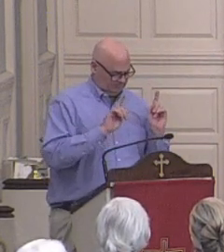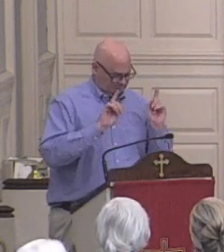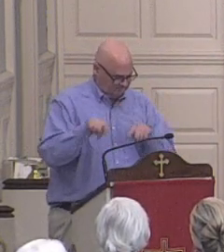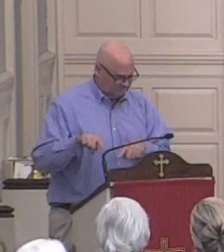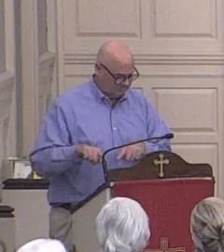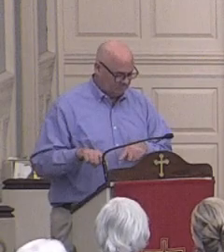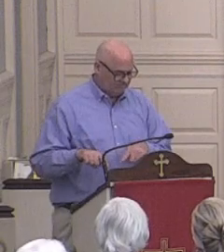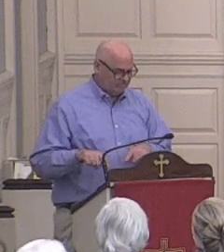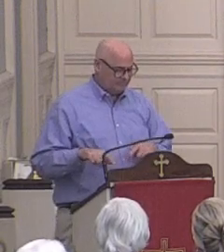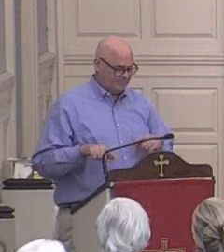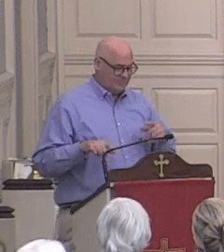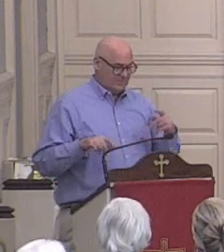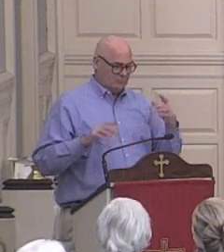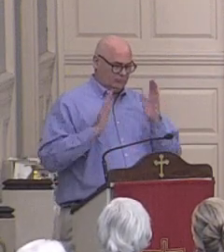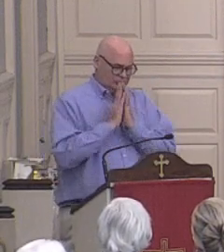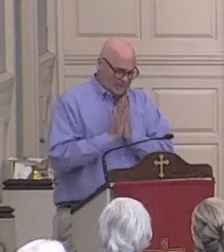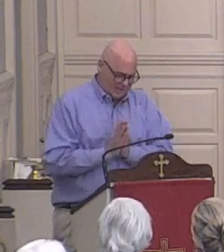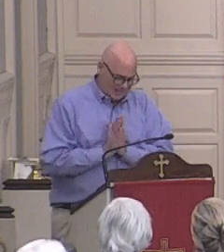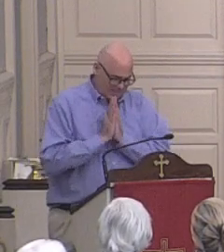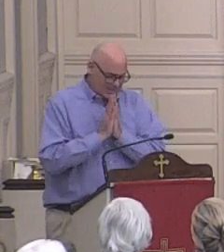he prayed,